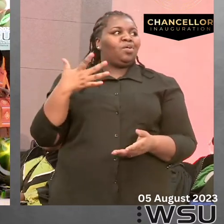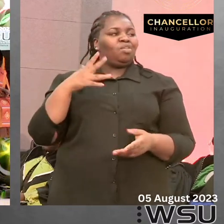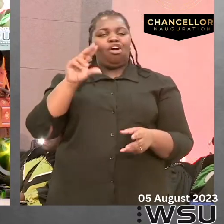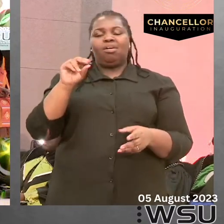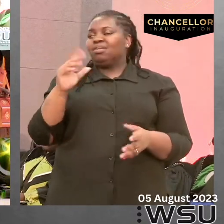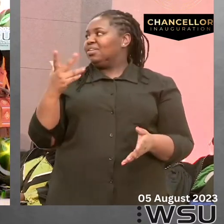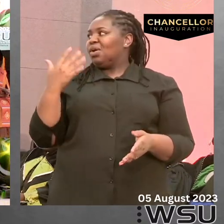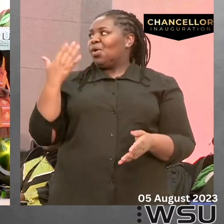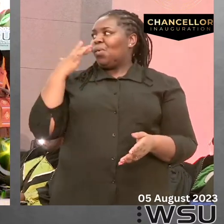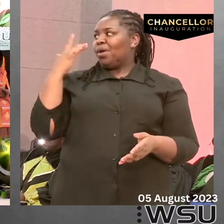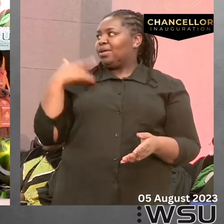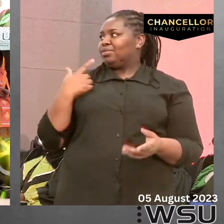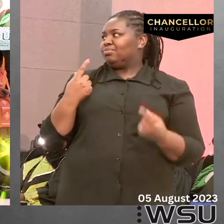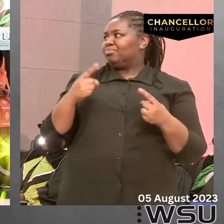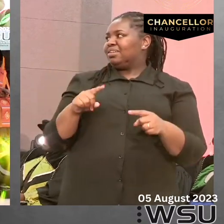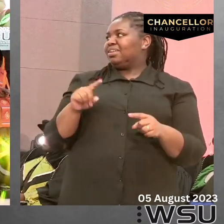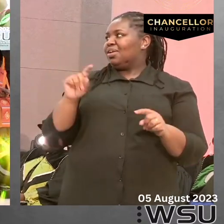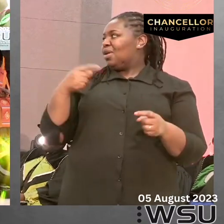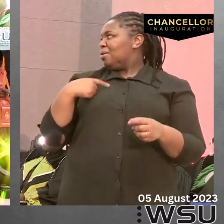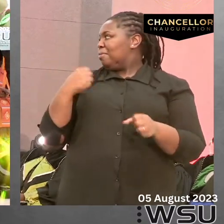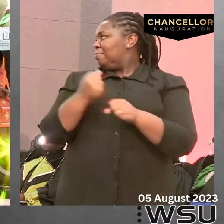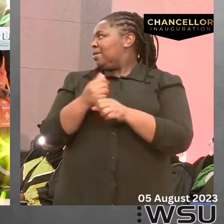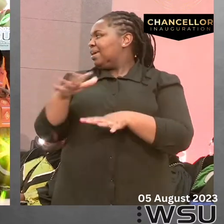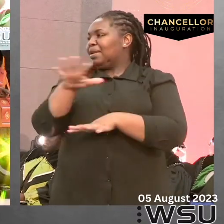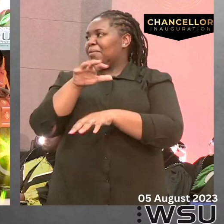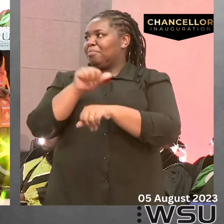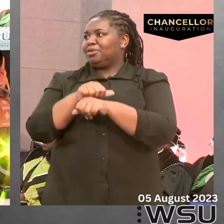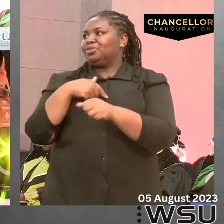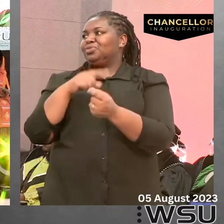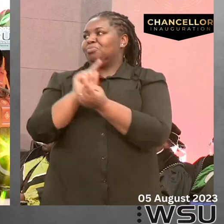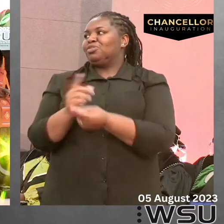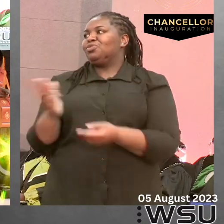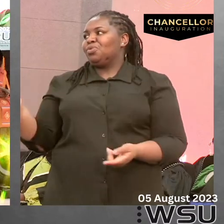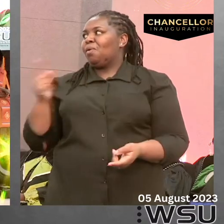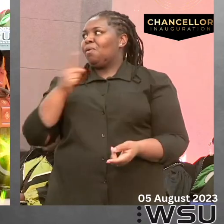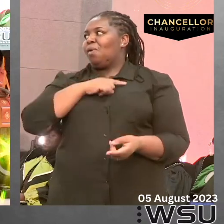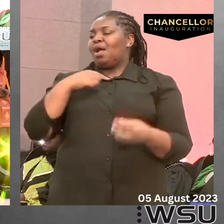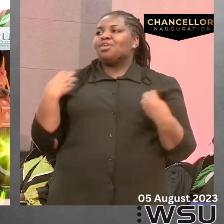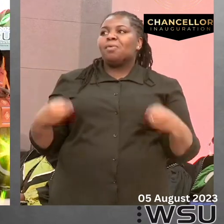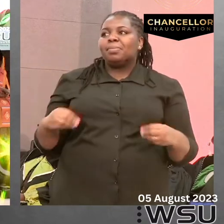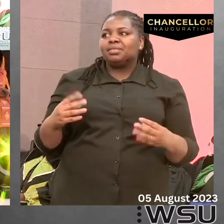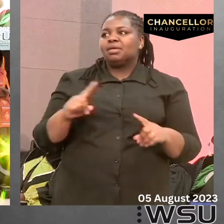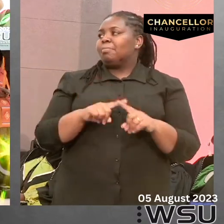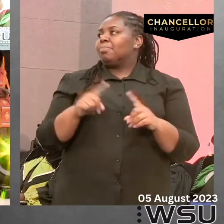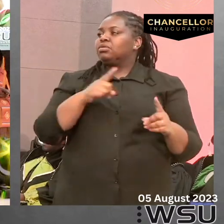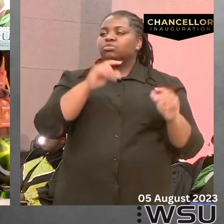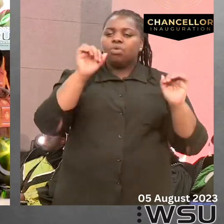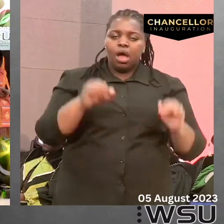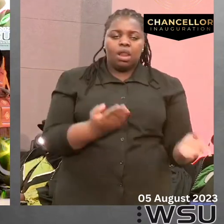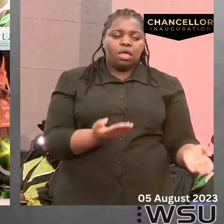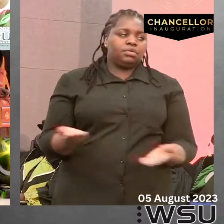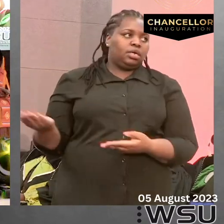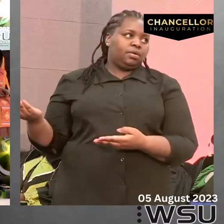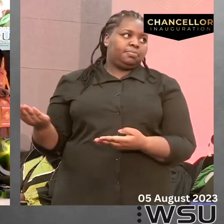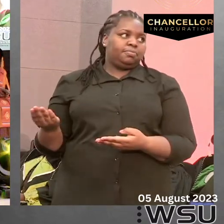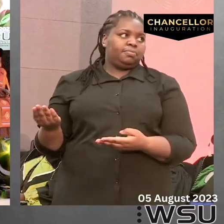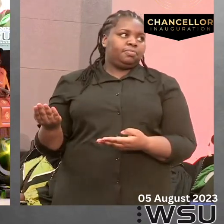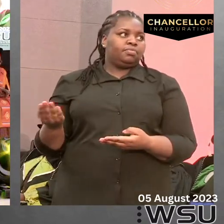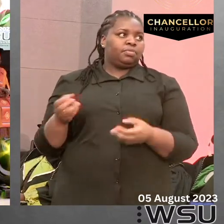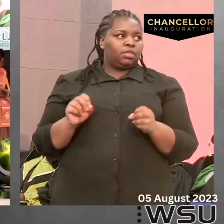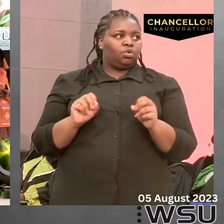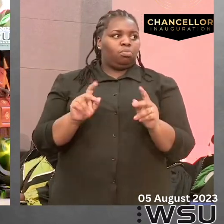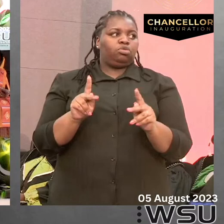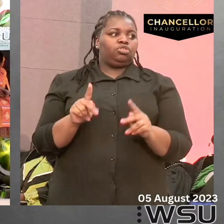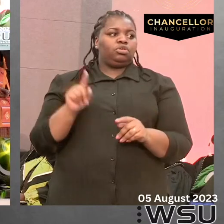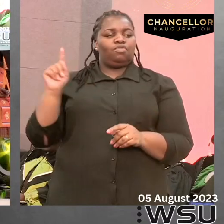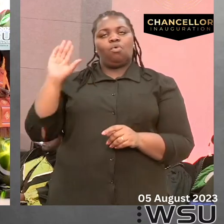know, where will you be? We can't make an appointment to meet you because you are so busy. But yes, you allowed that chance for